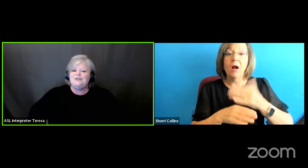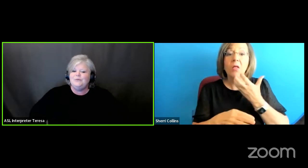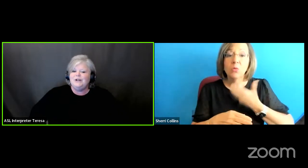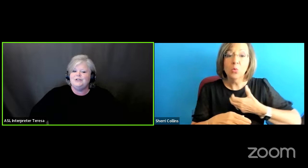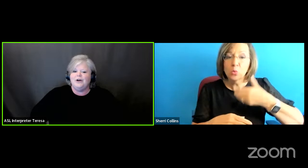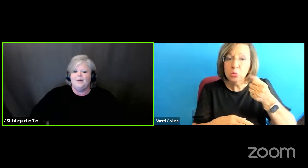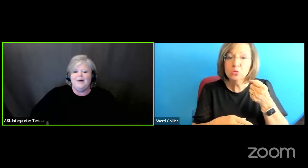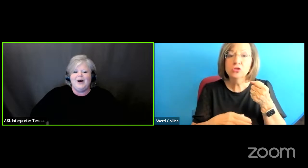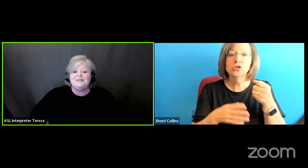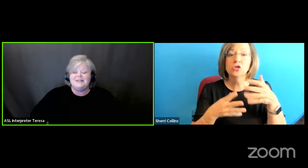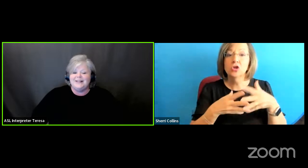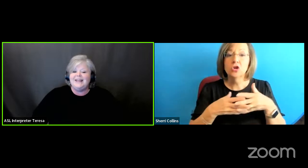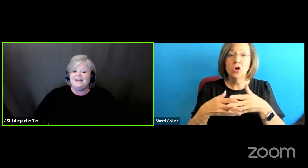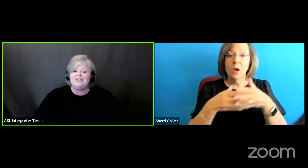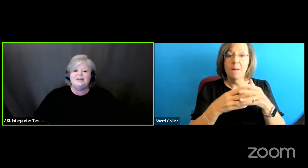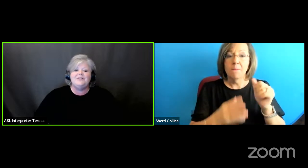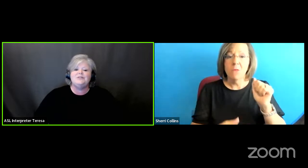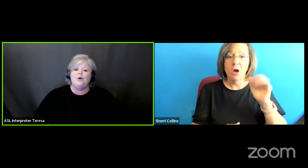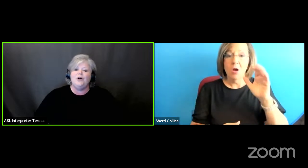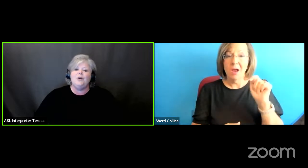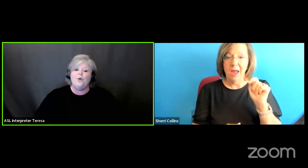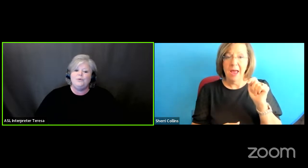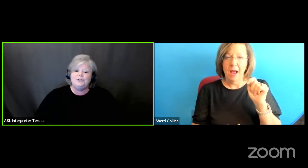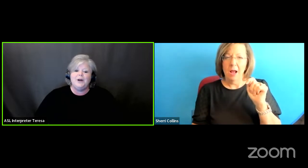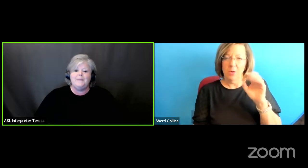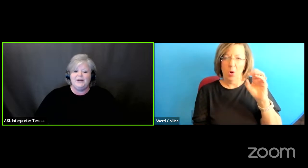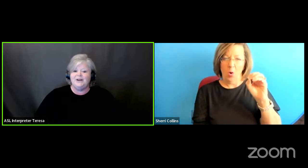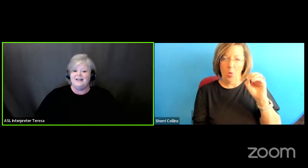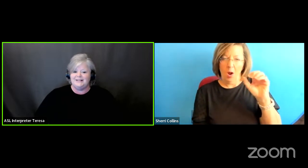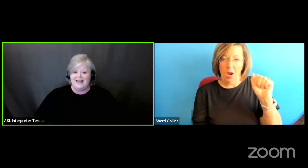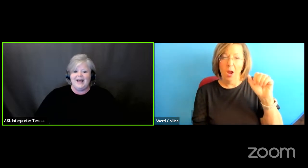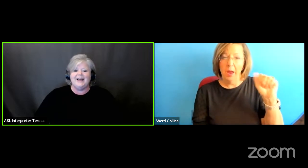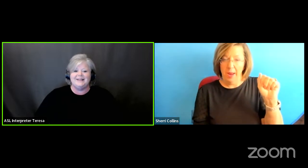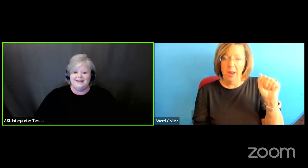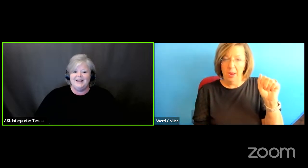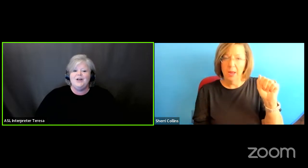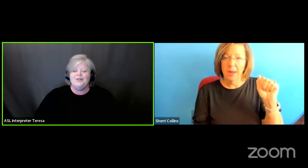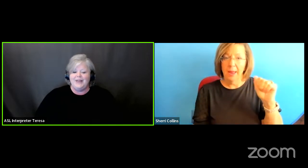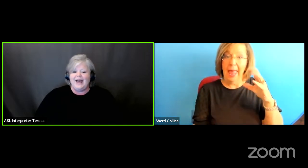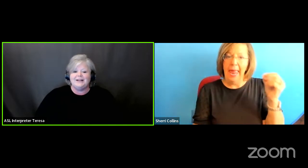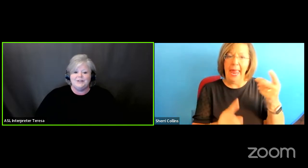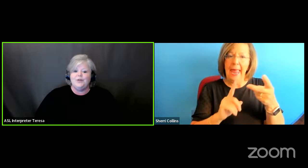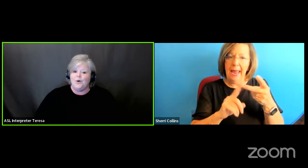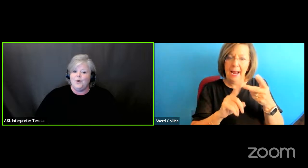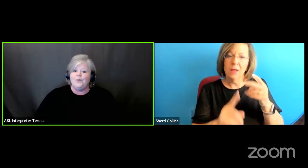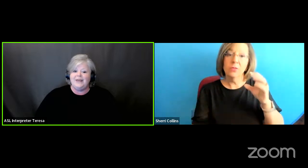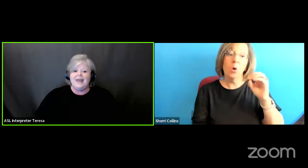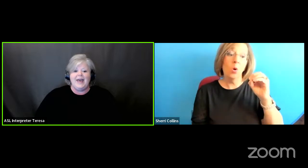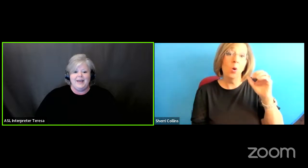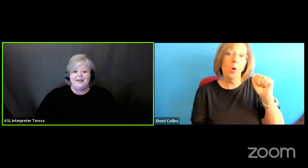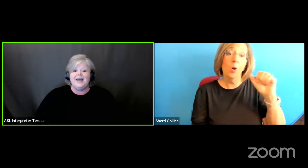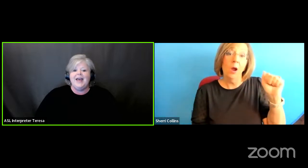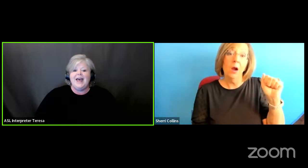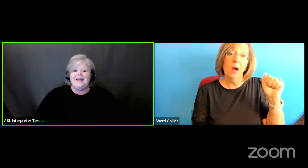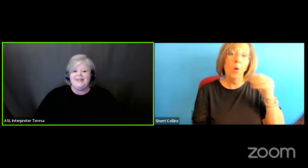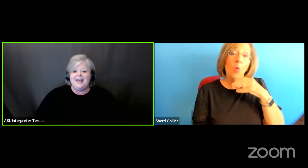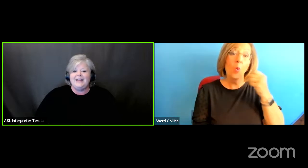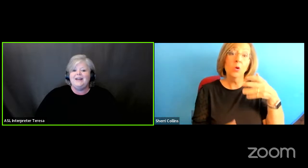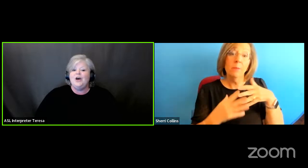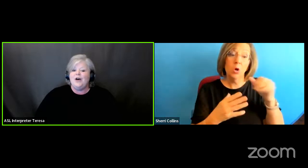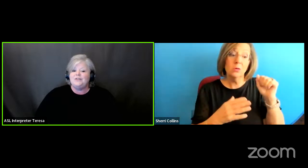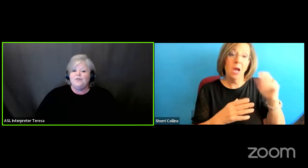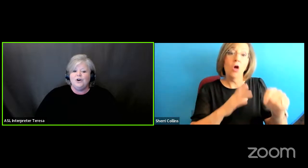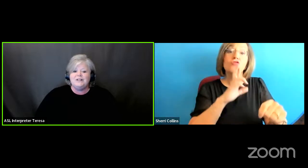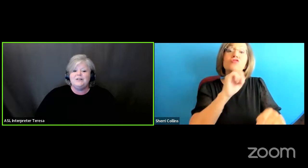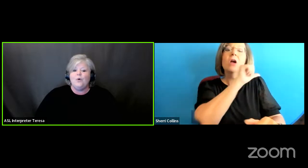So I do want to talk about the initiatives on Older Americans Act, the OEA. And